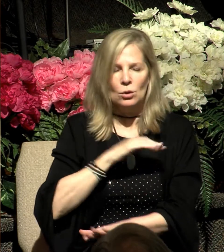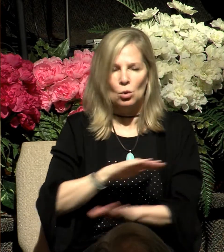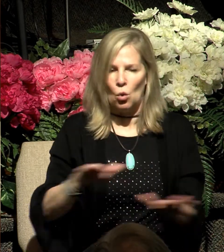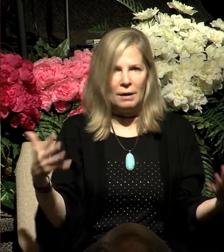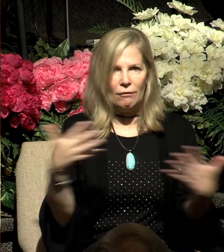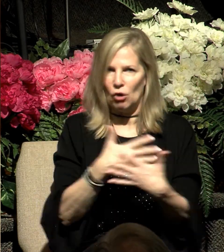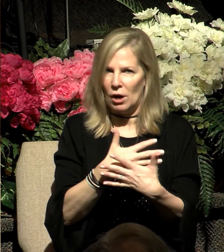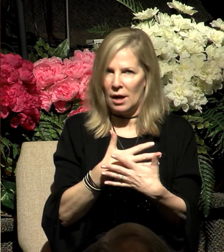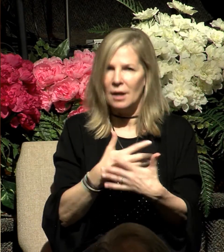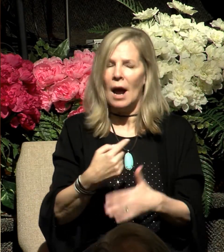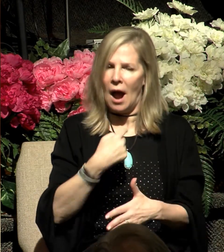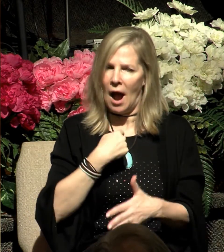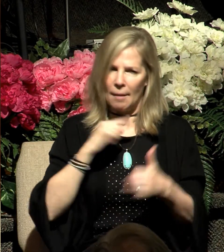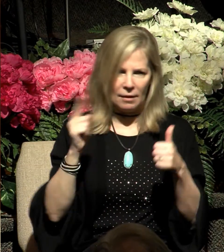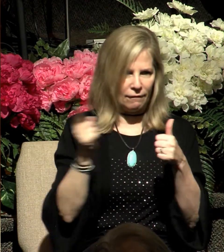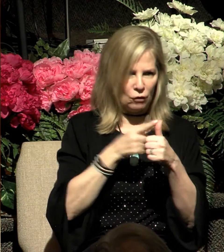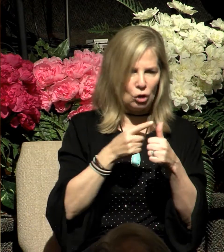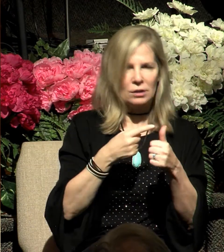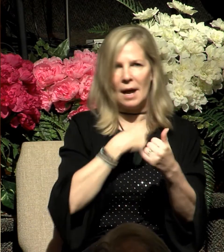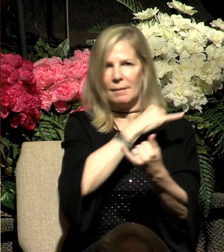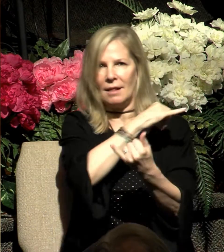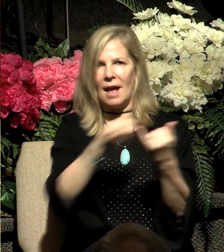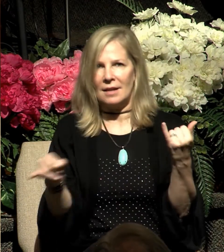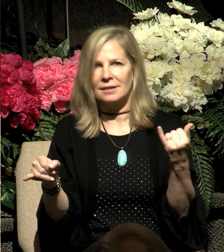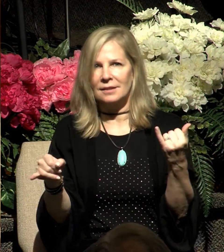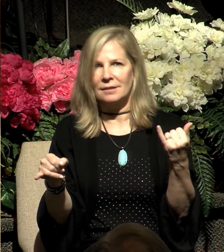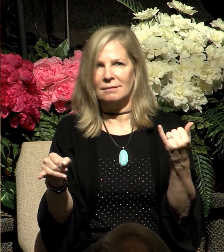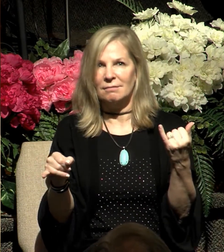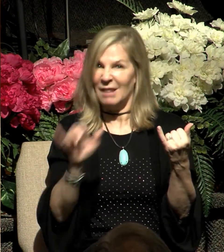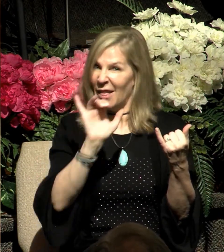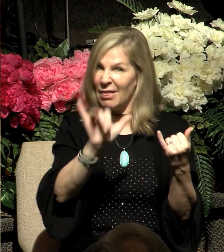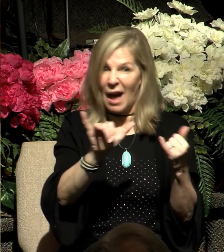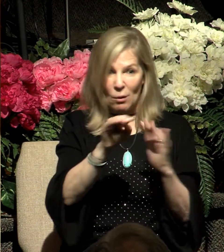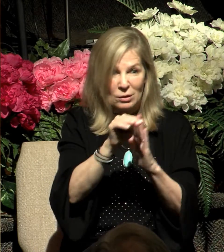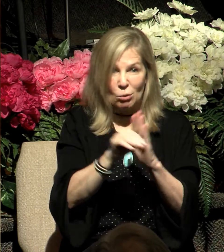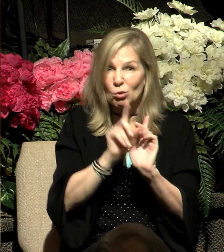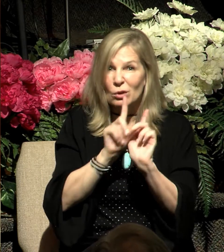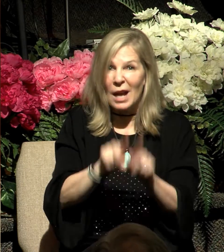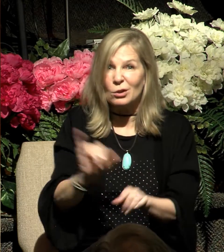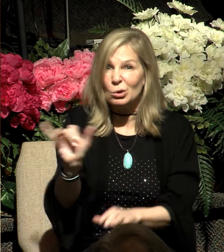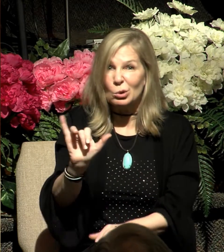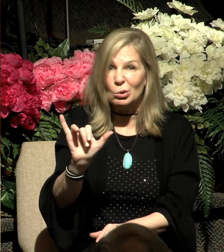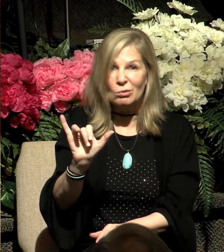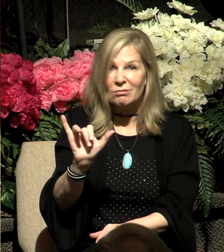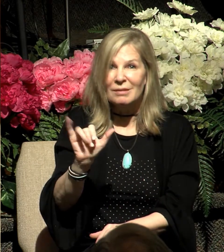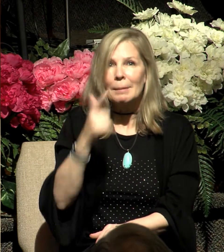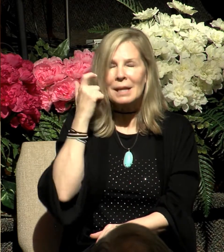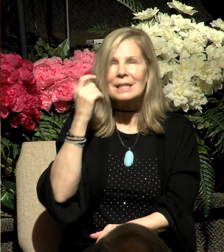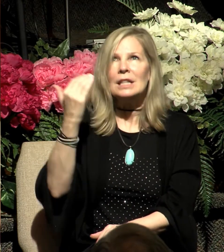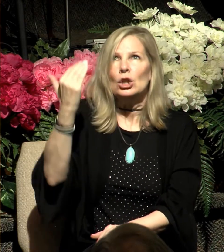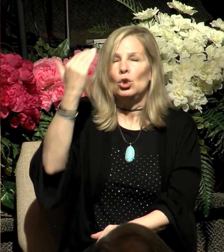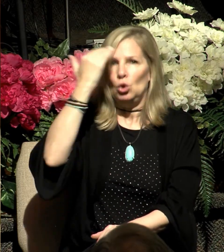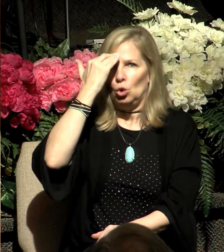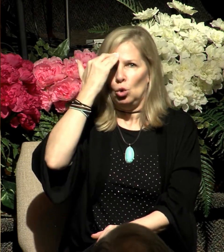folks, that was essentially the reaction of Moses, too. Because he knew that he was in the presence of pure